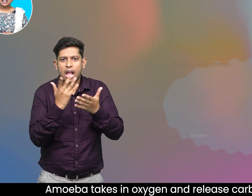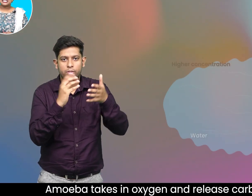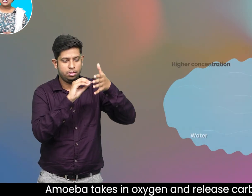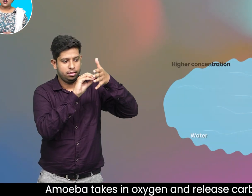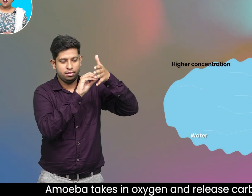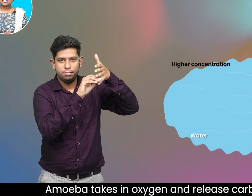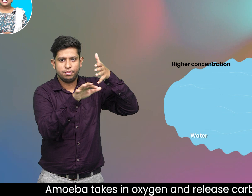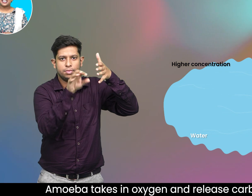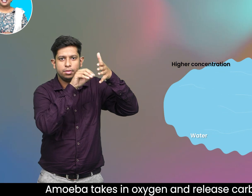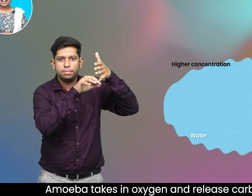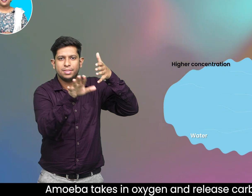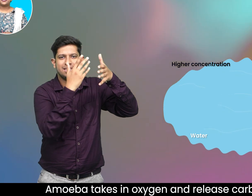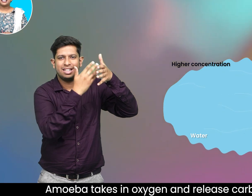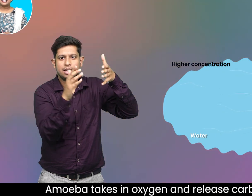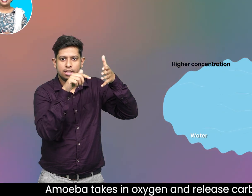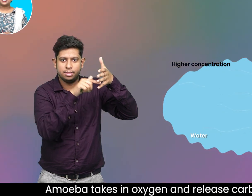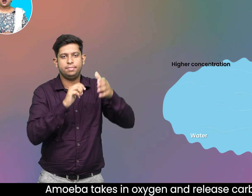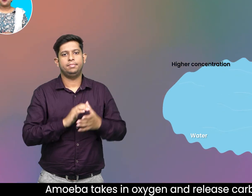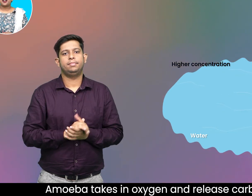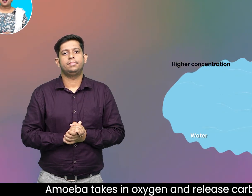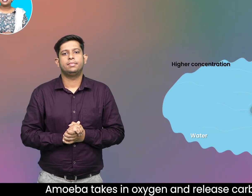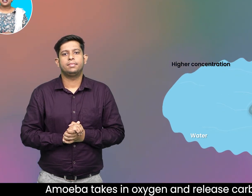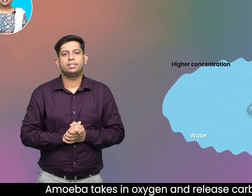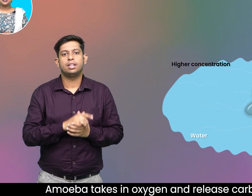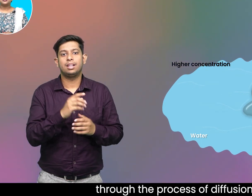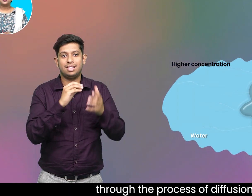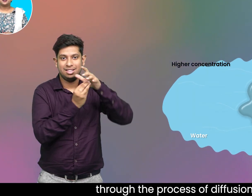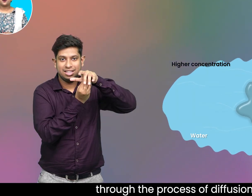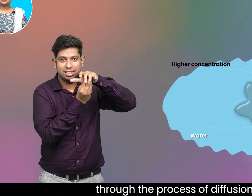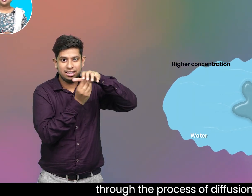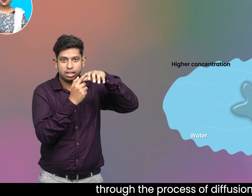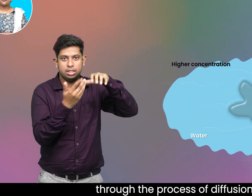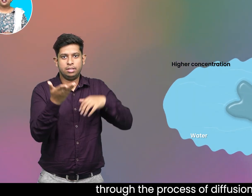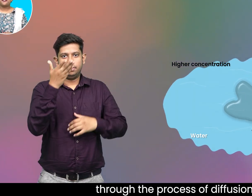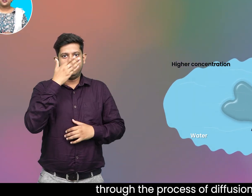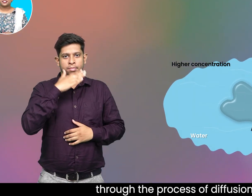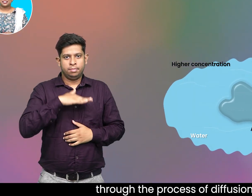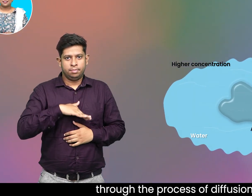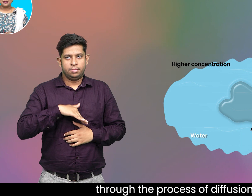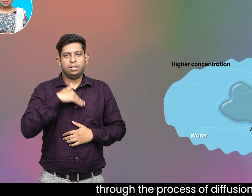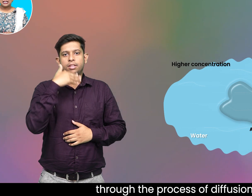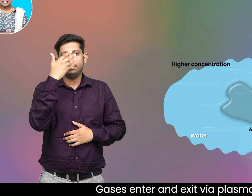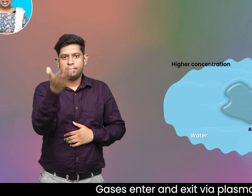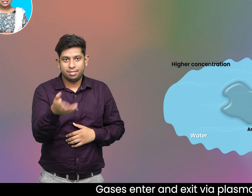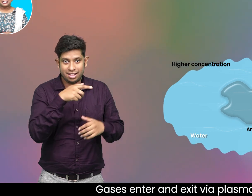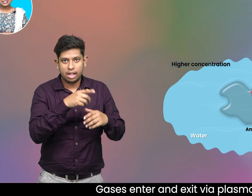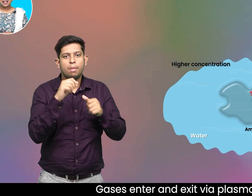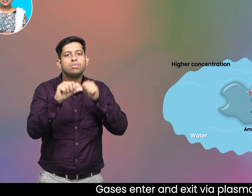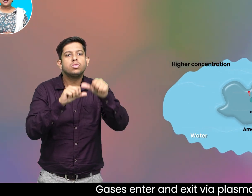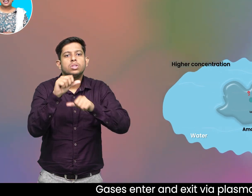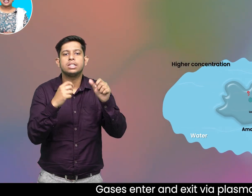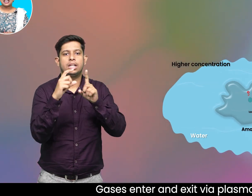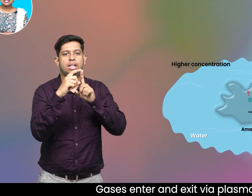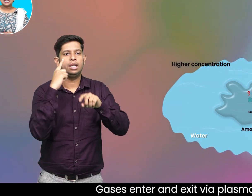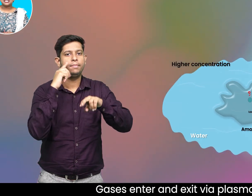Amoeba takes in oxygen and release carbon dioxide through the process of diffusion. Gases